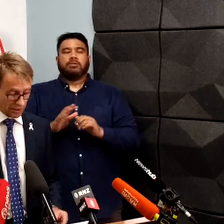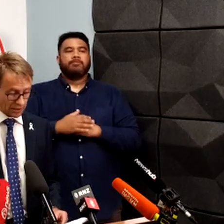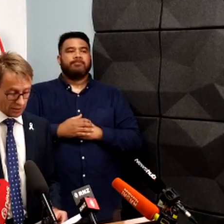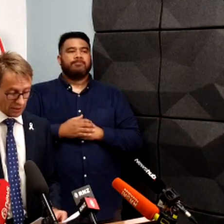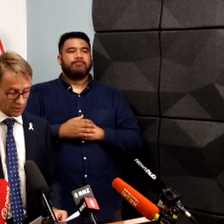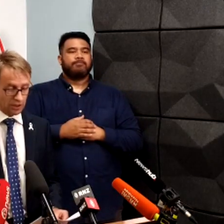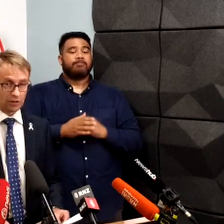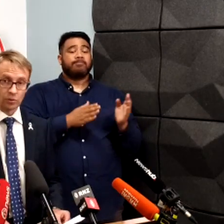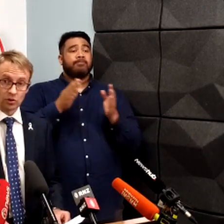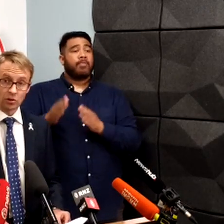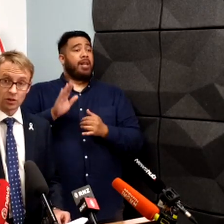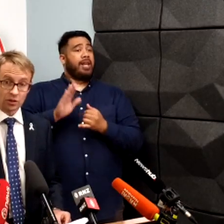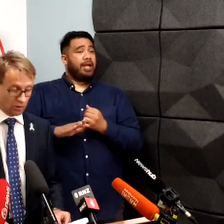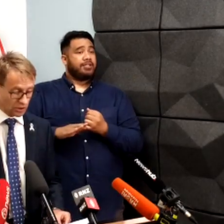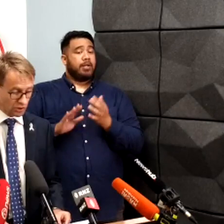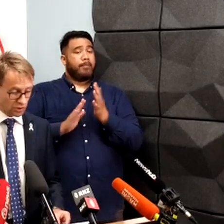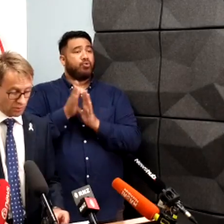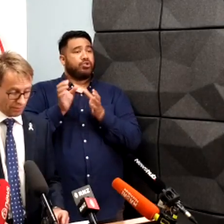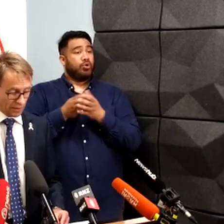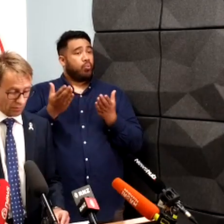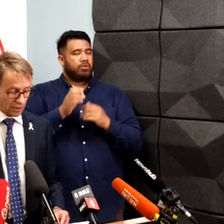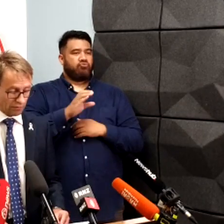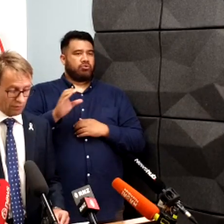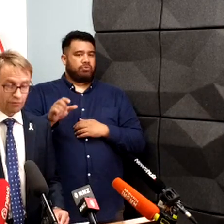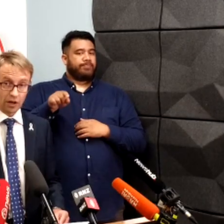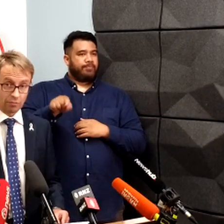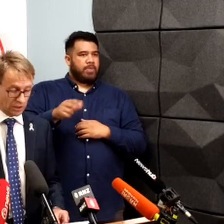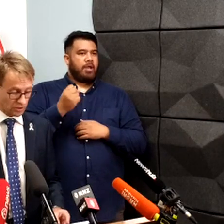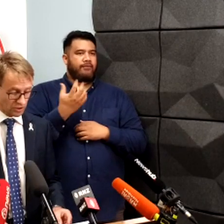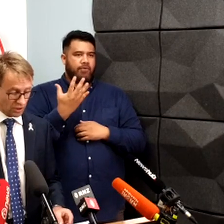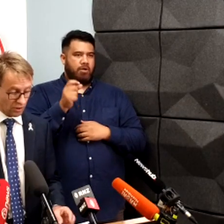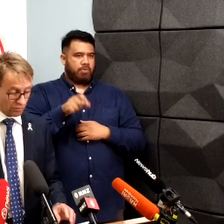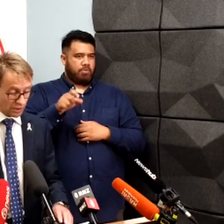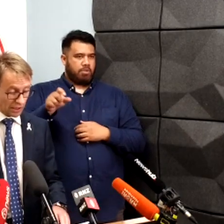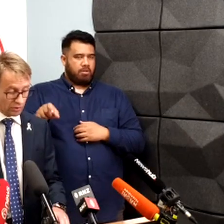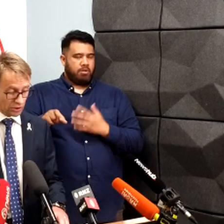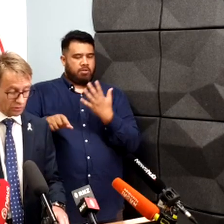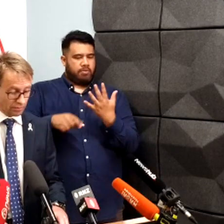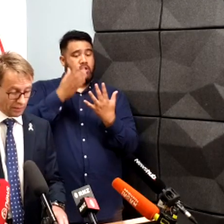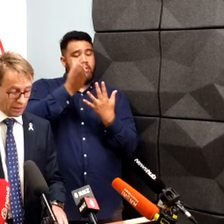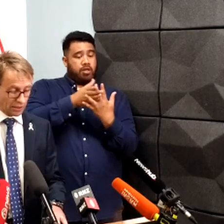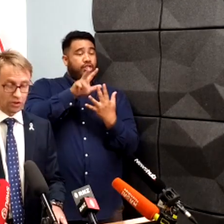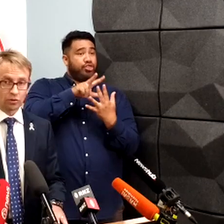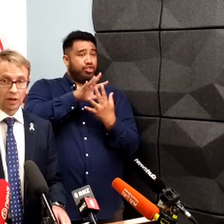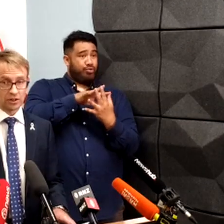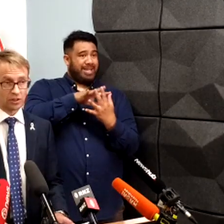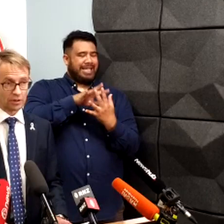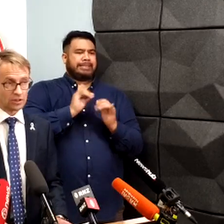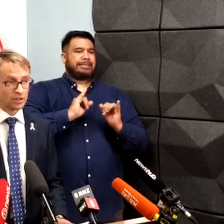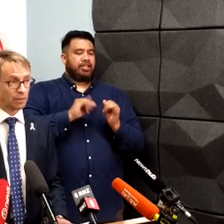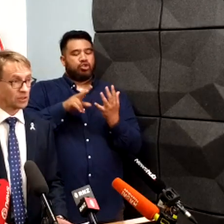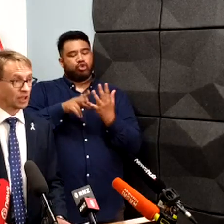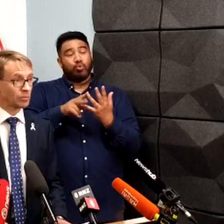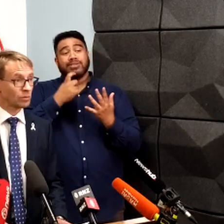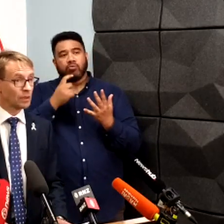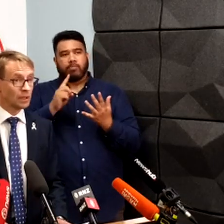And finally, at the burns unit in Christchurch, we have 5 patients. 3 are critical, and 2 are